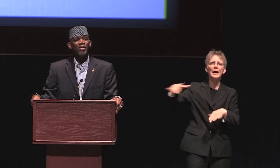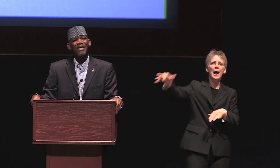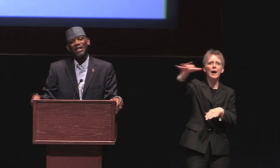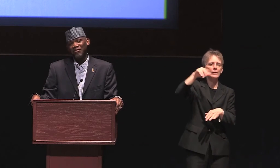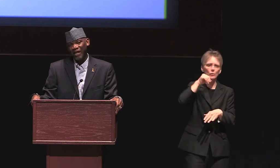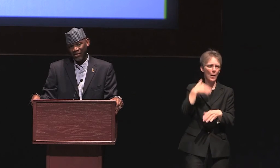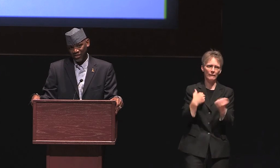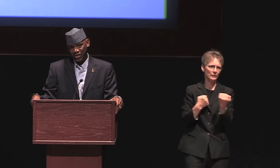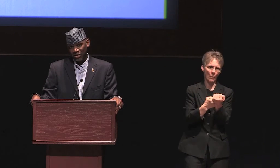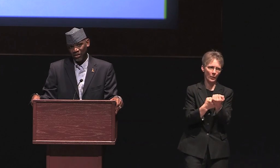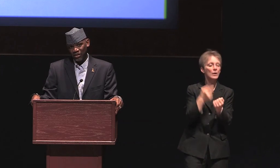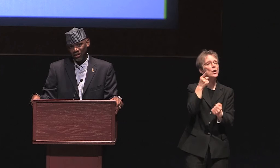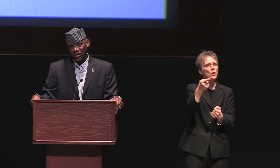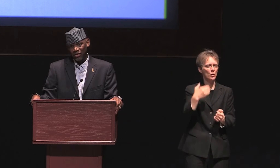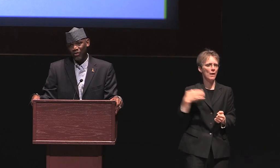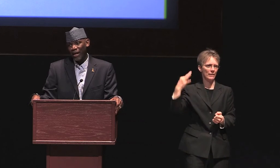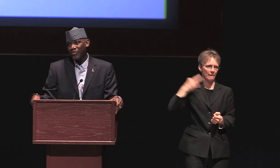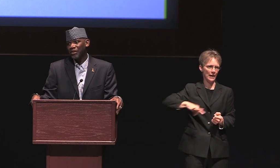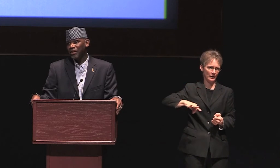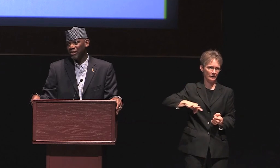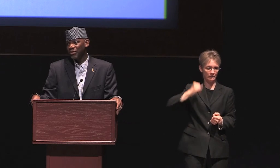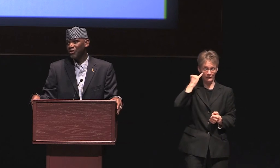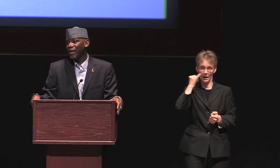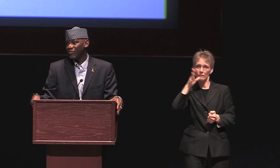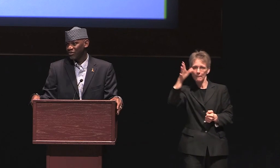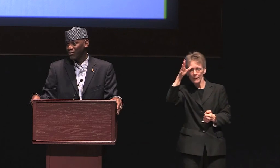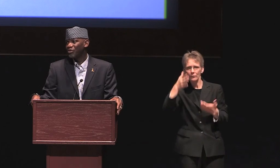support them. You have an advantage. If your parents are